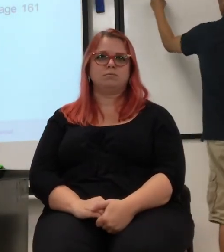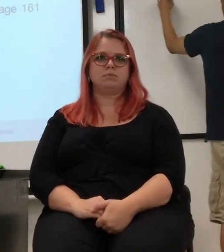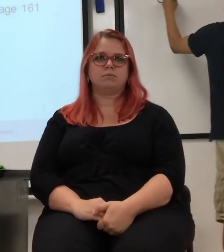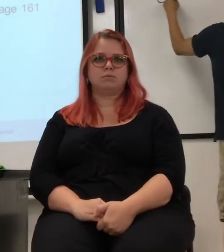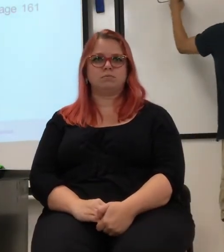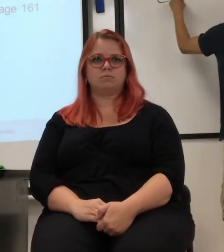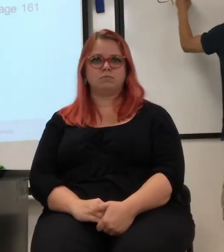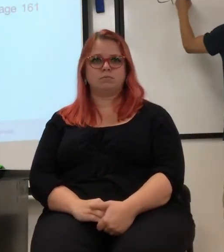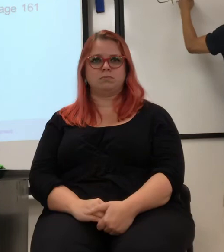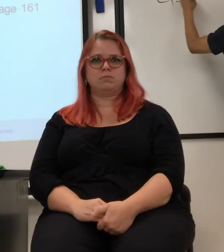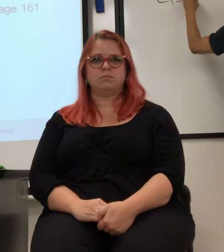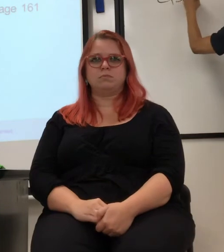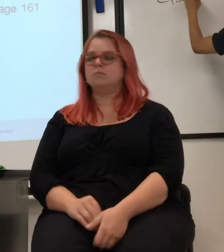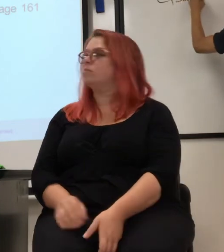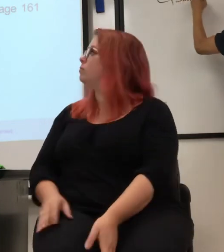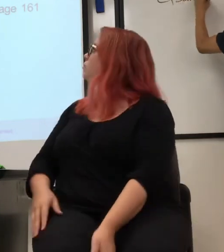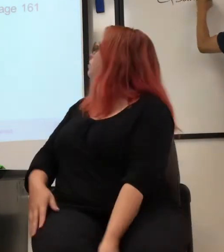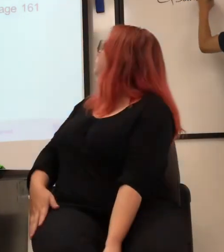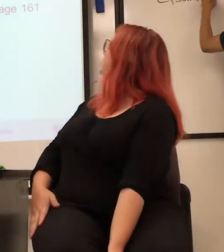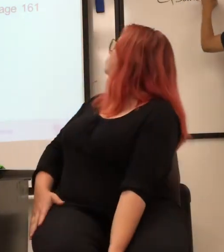as a note.